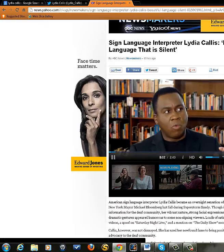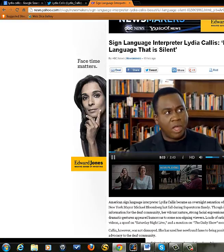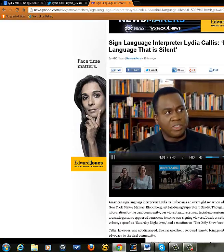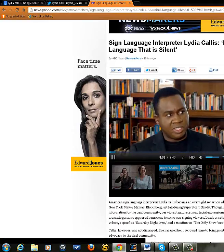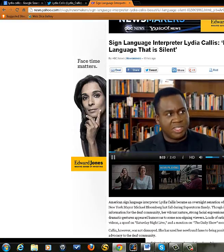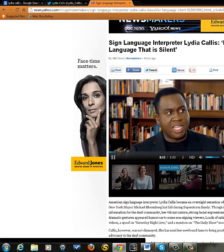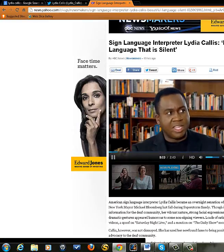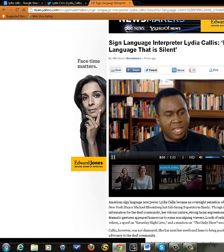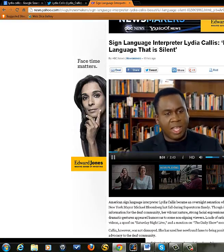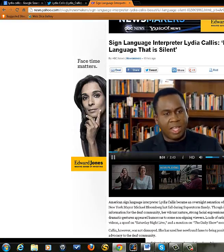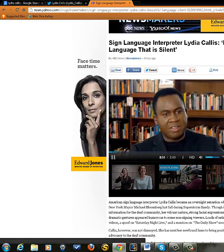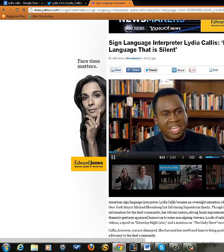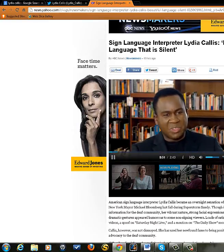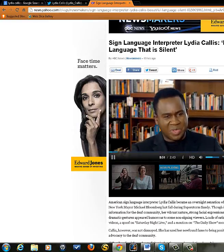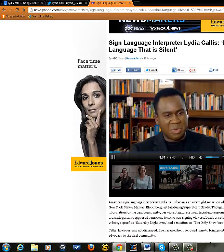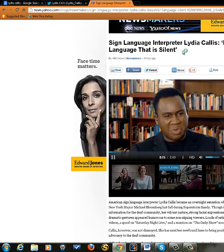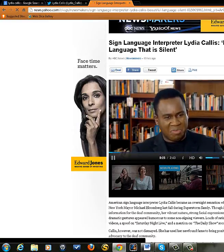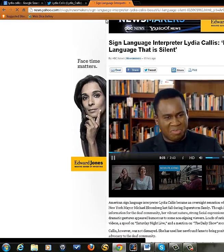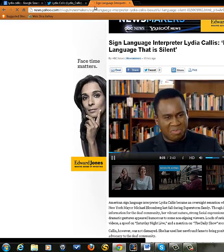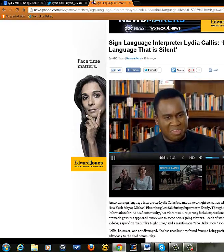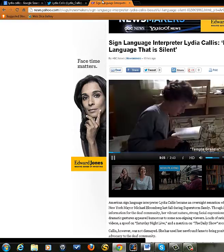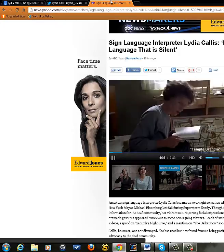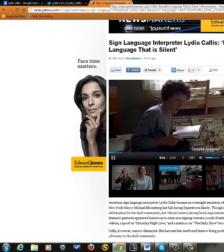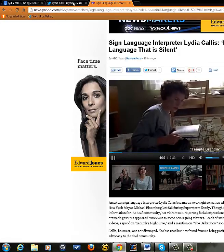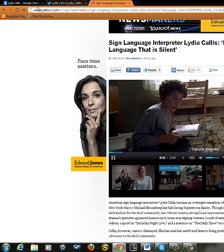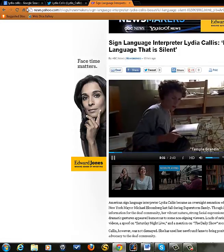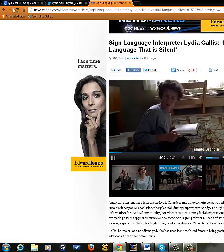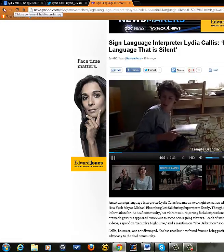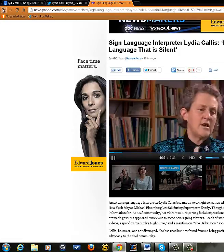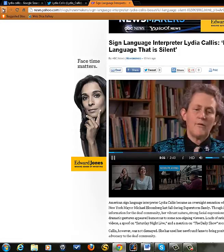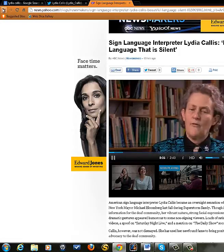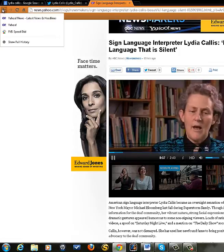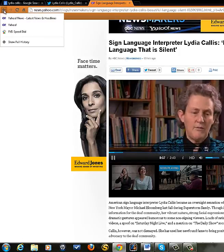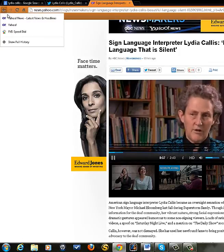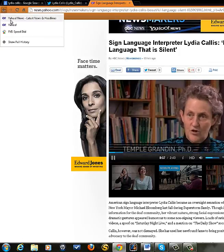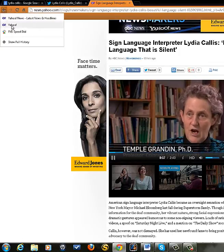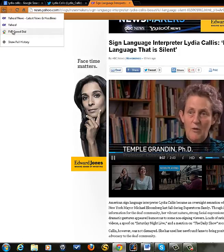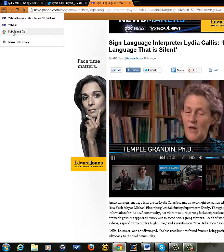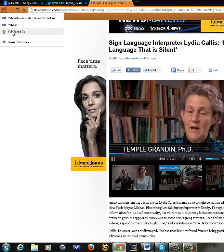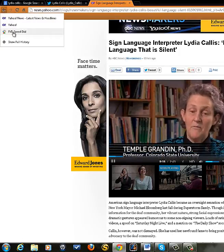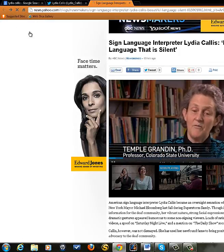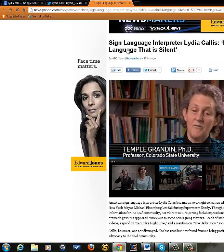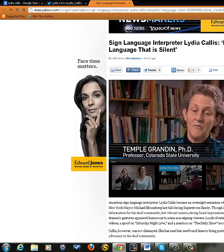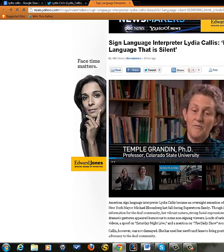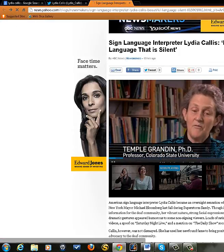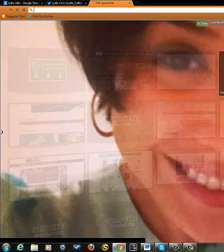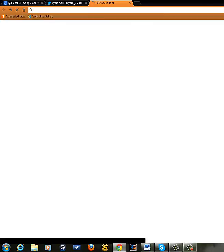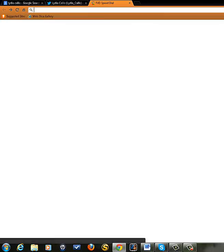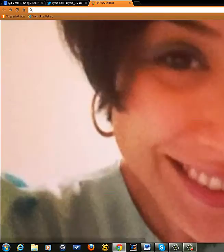I watched the HBO movie. What did you think about Claire Danes? They did a fabulous job with that.